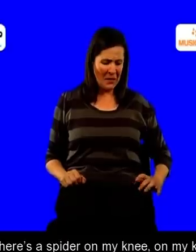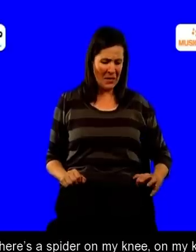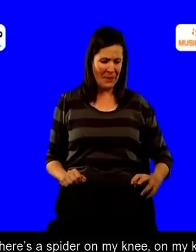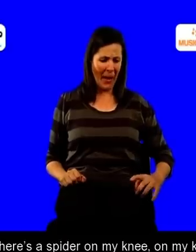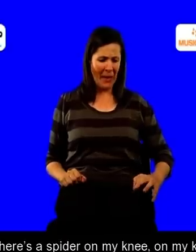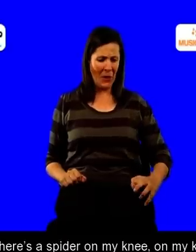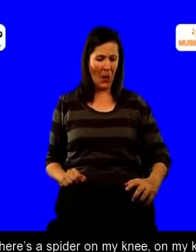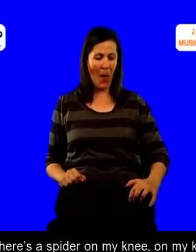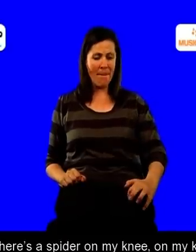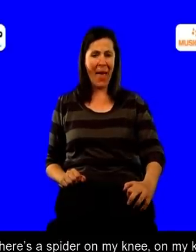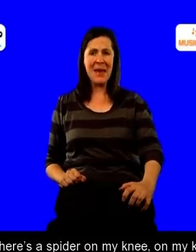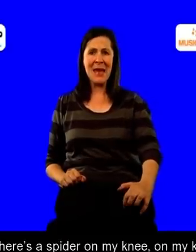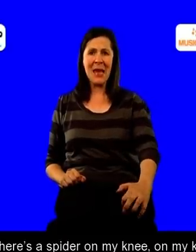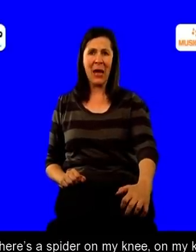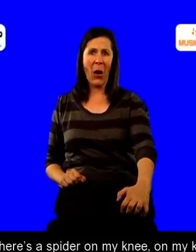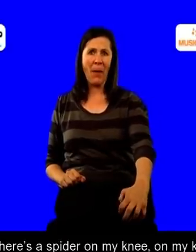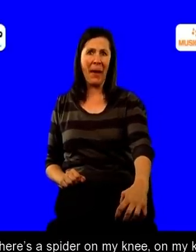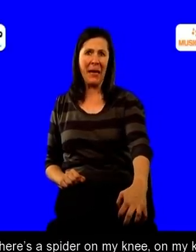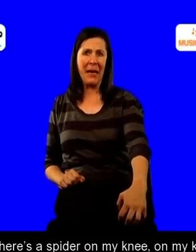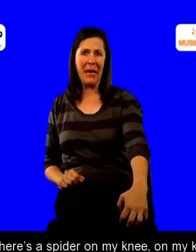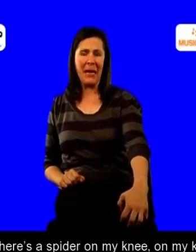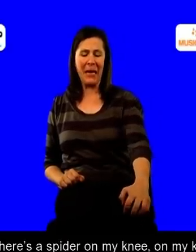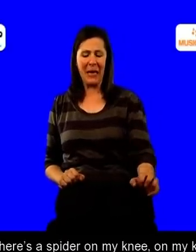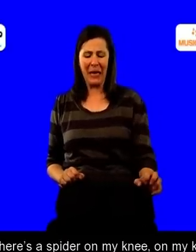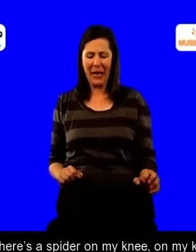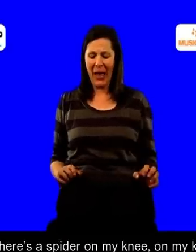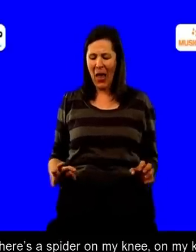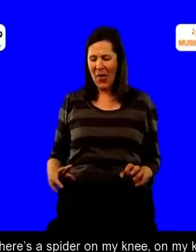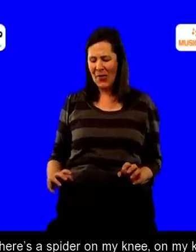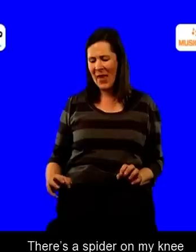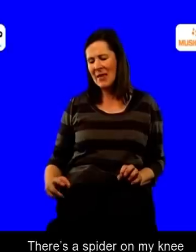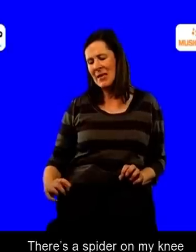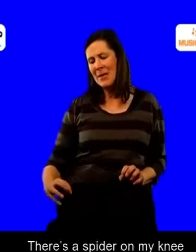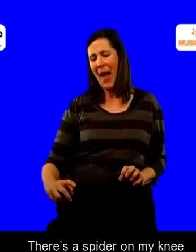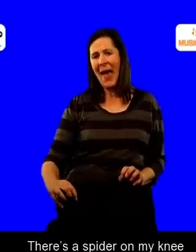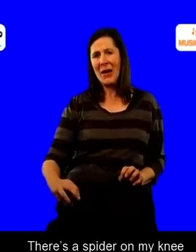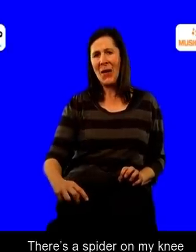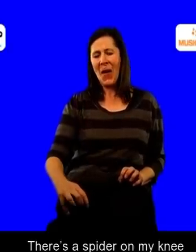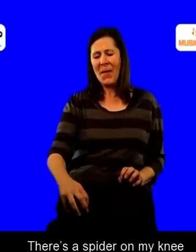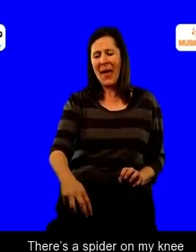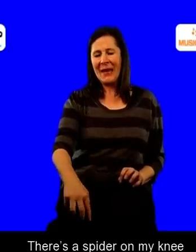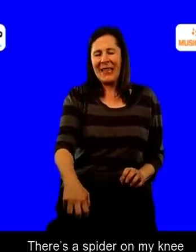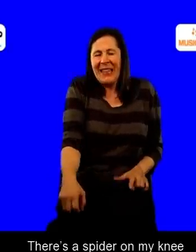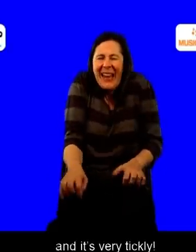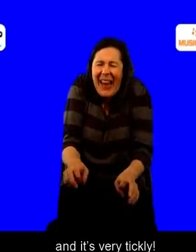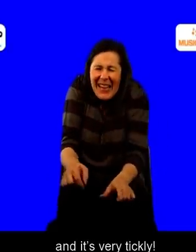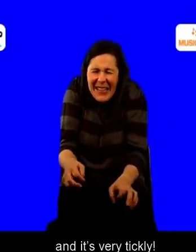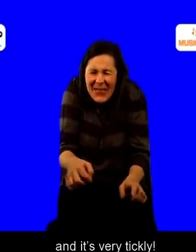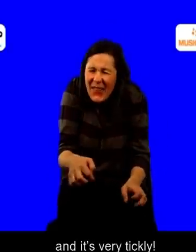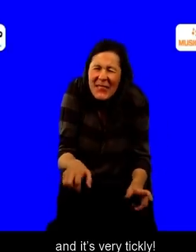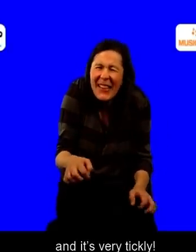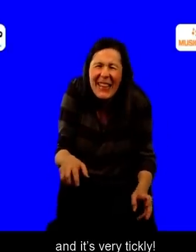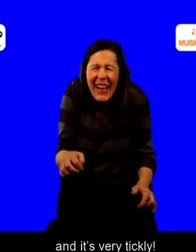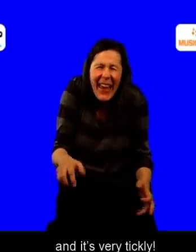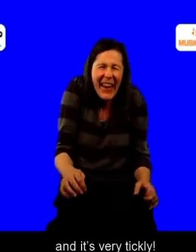There's a spider on my knee, on my knee There's a spider on my knee and